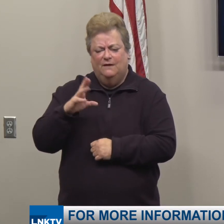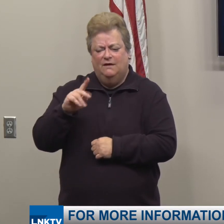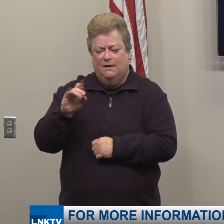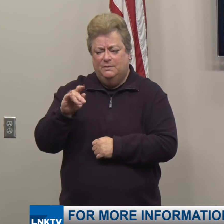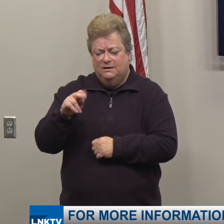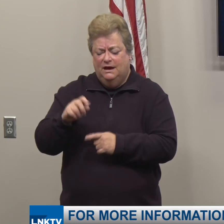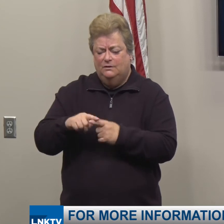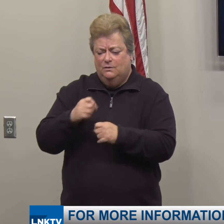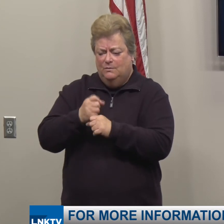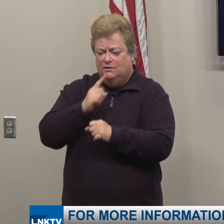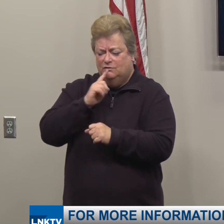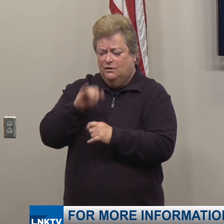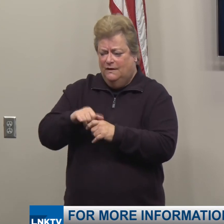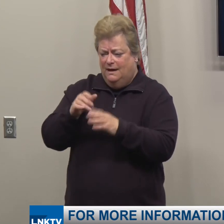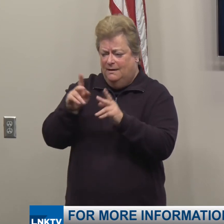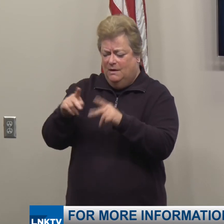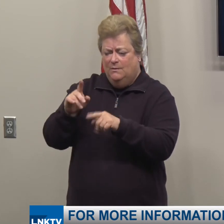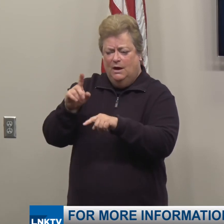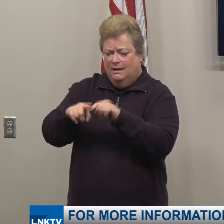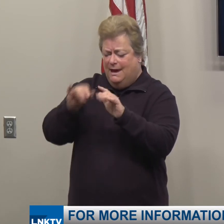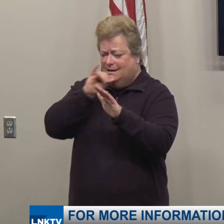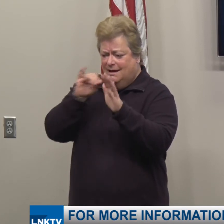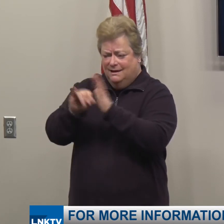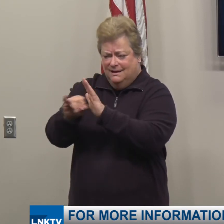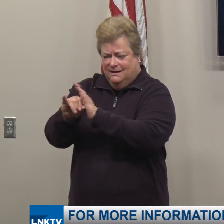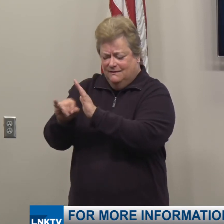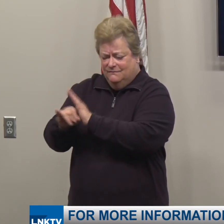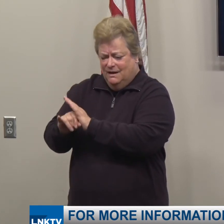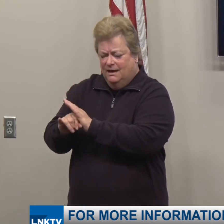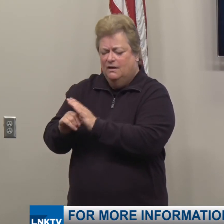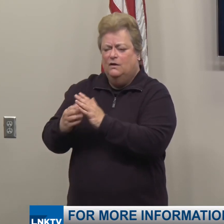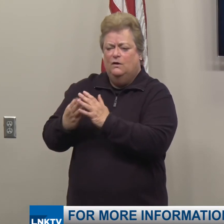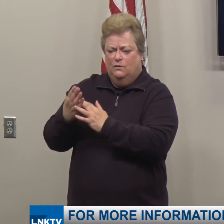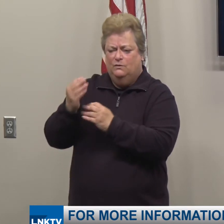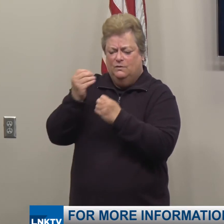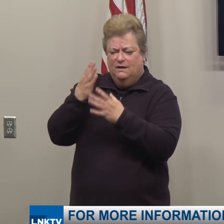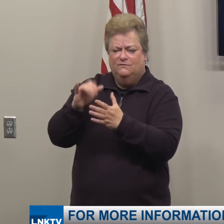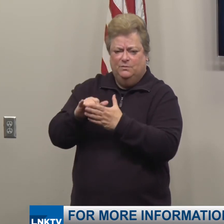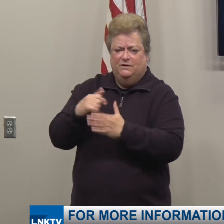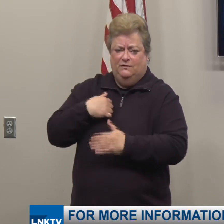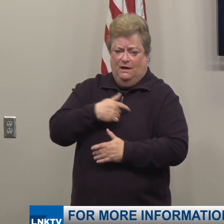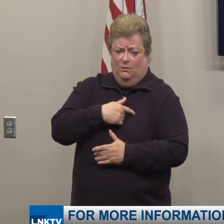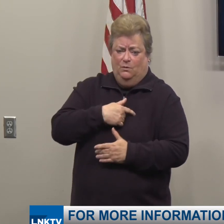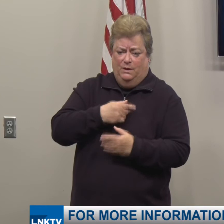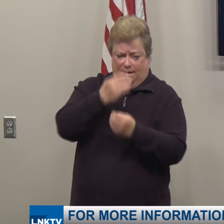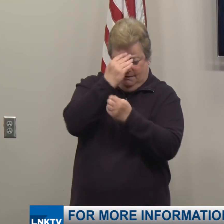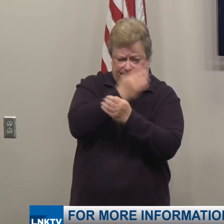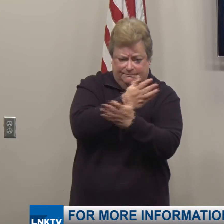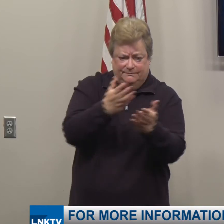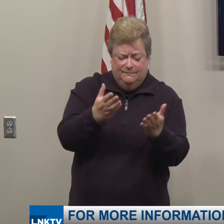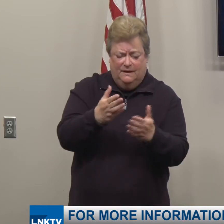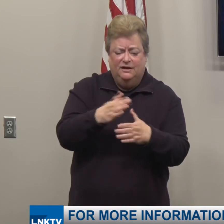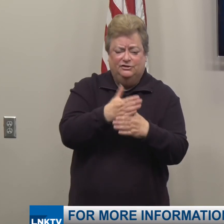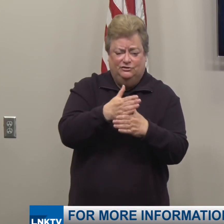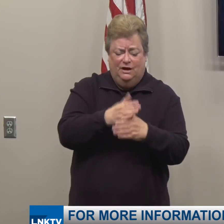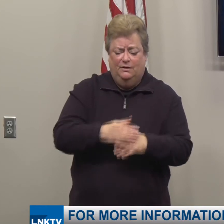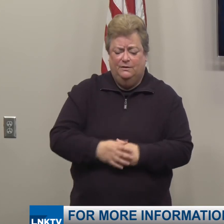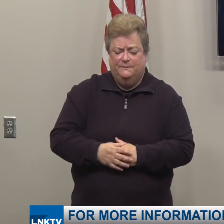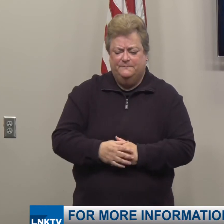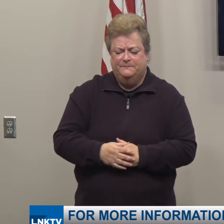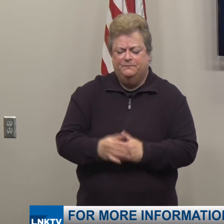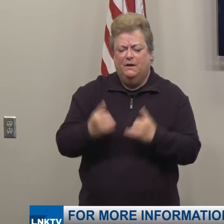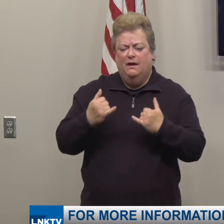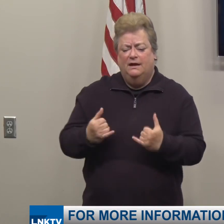sure that individuals cannot be identified by the information we are sharing. We are now at the point